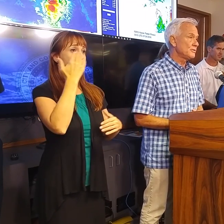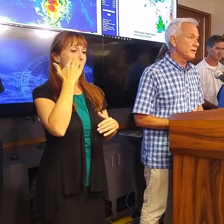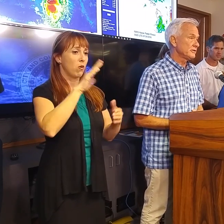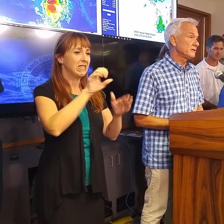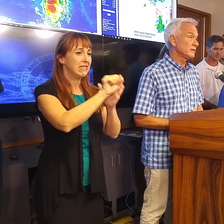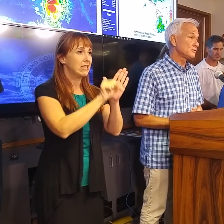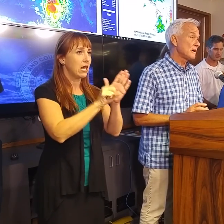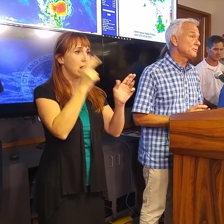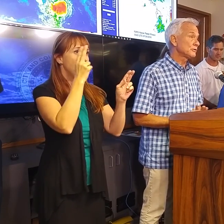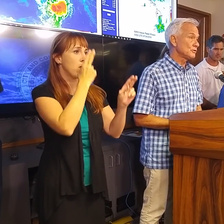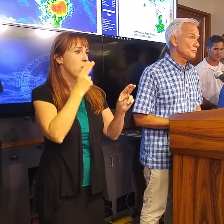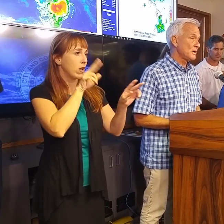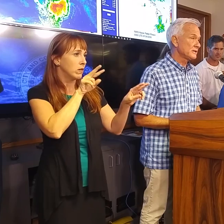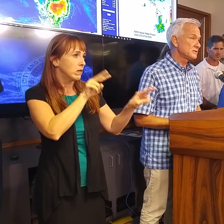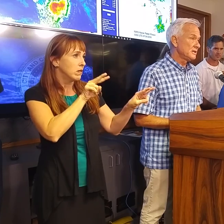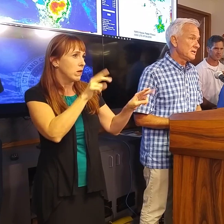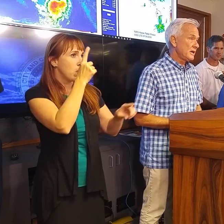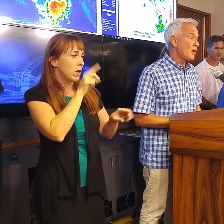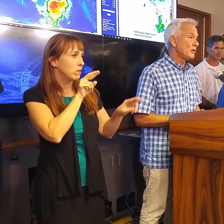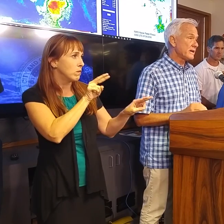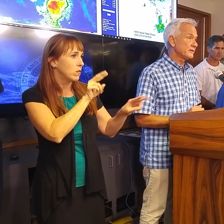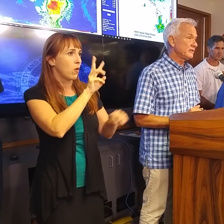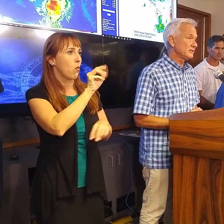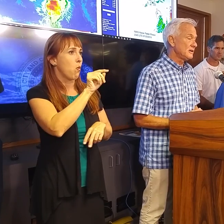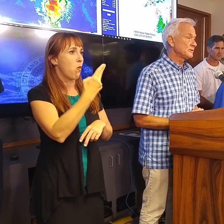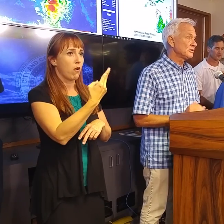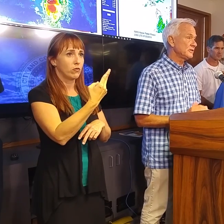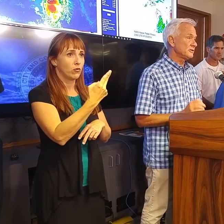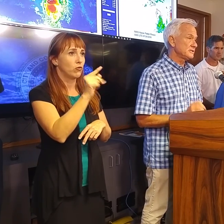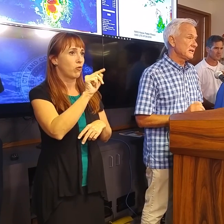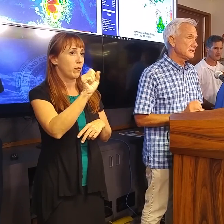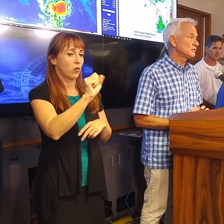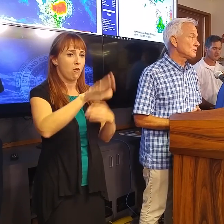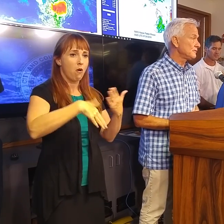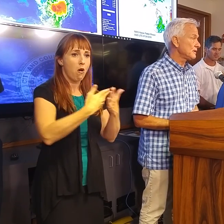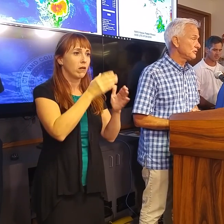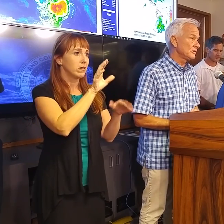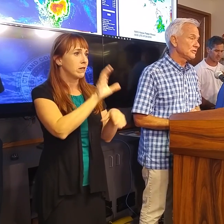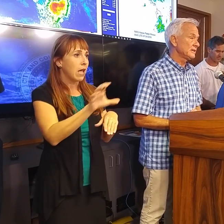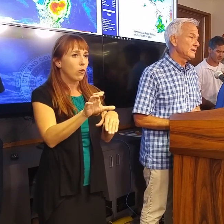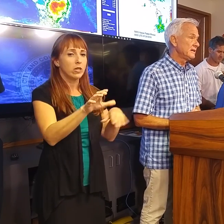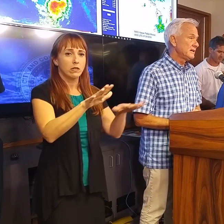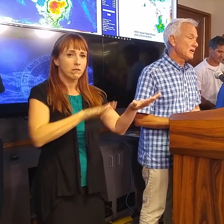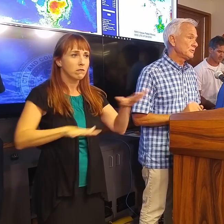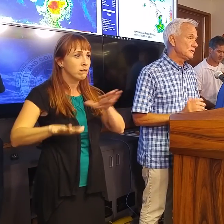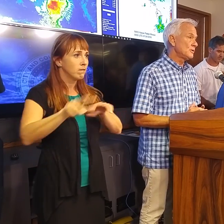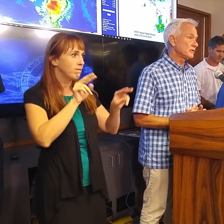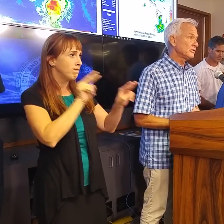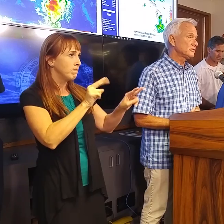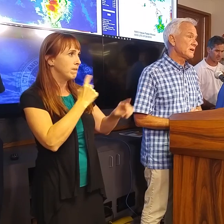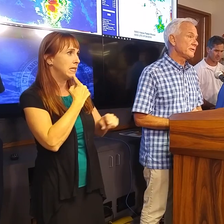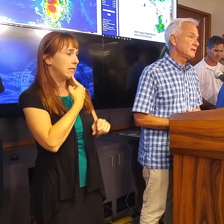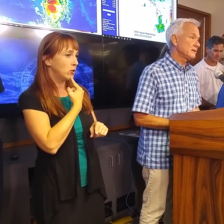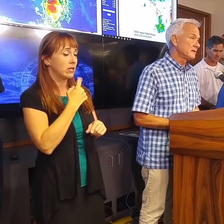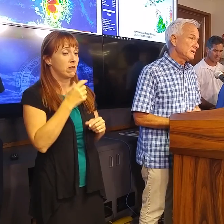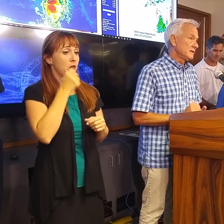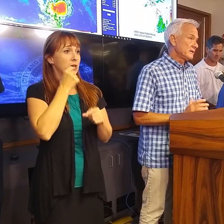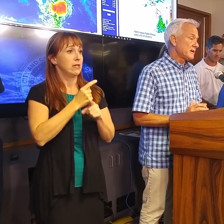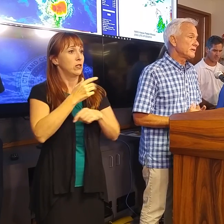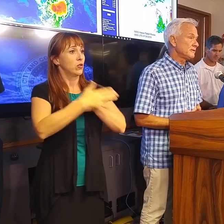state of Hawaii is on a tropical storm watch. All counties, along with the state, are taking this storm very seriously. As we know, our sister county,